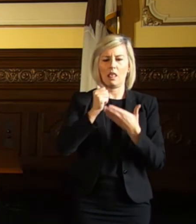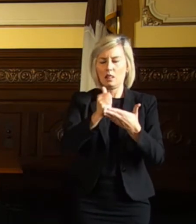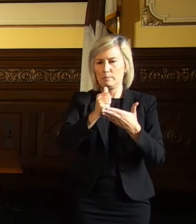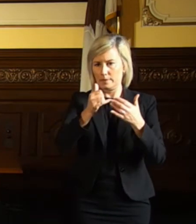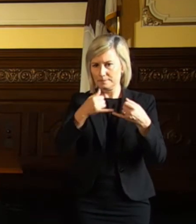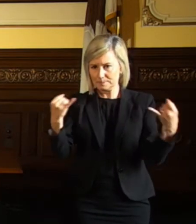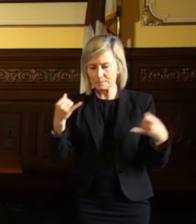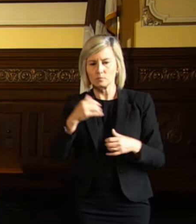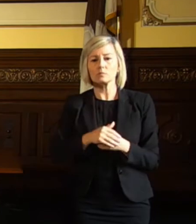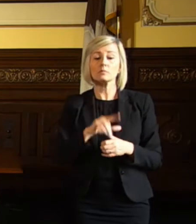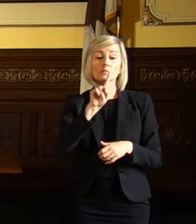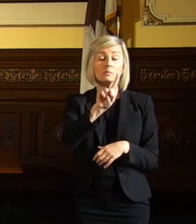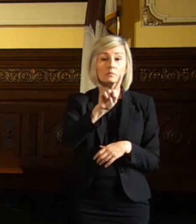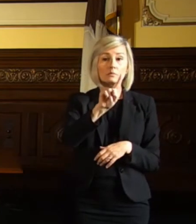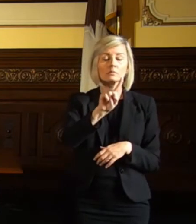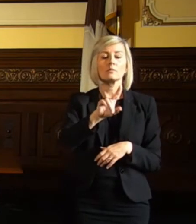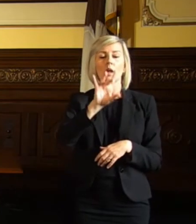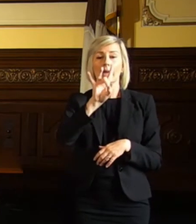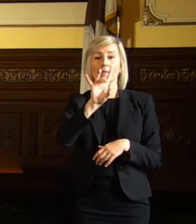Helpline,